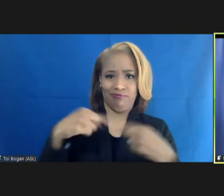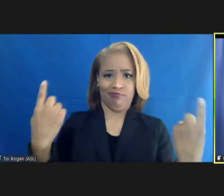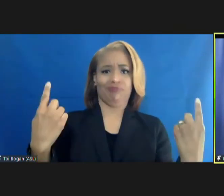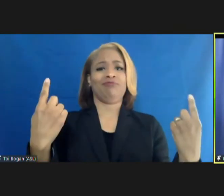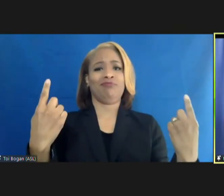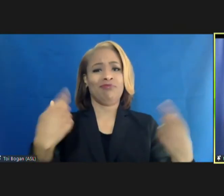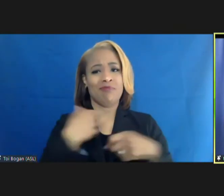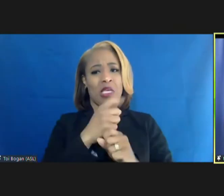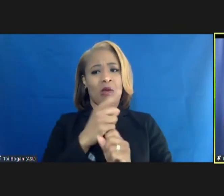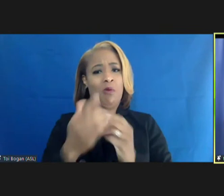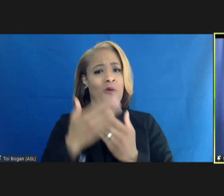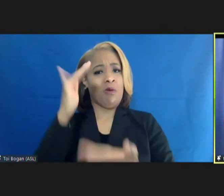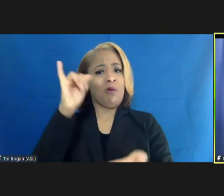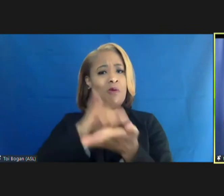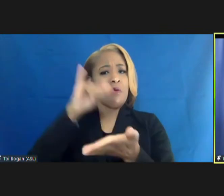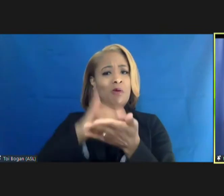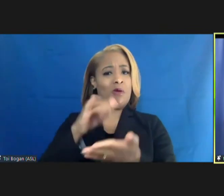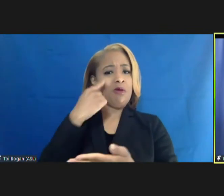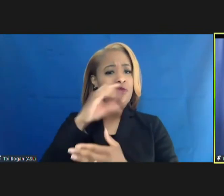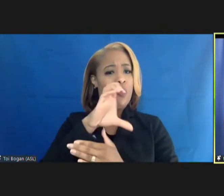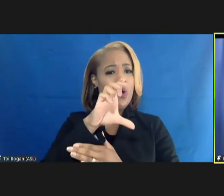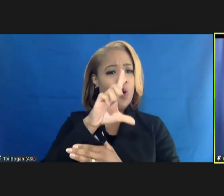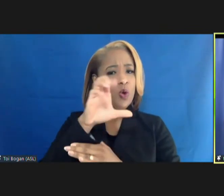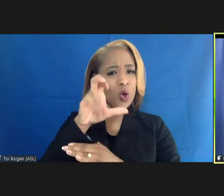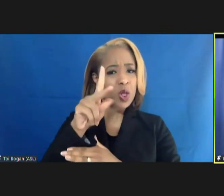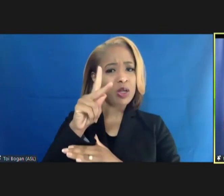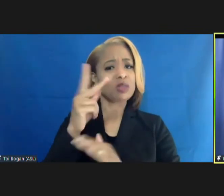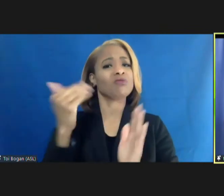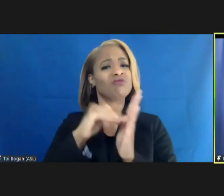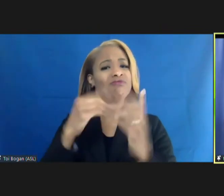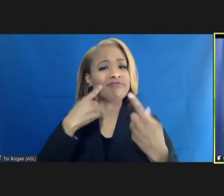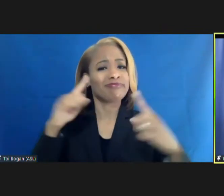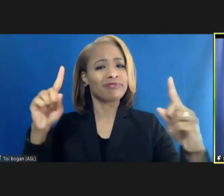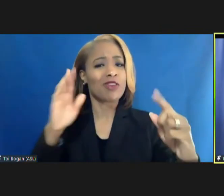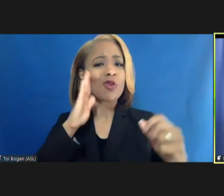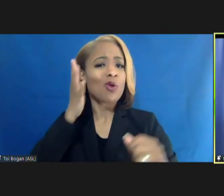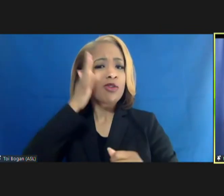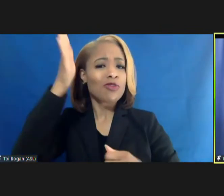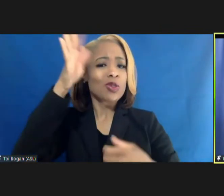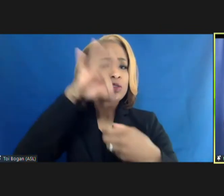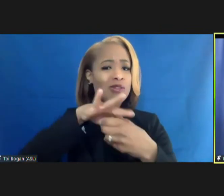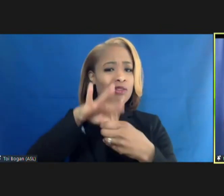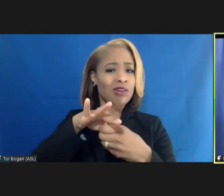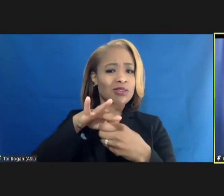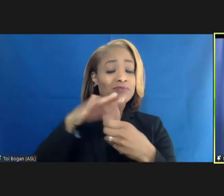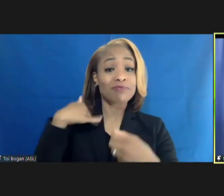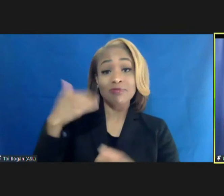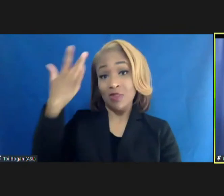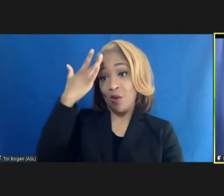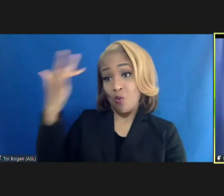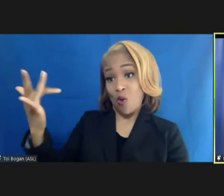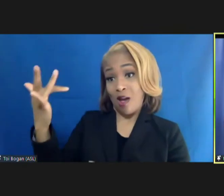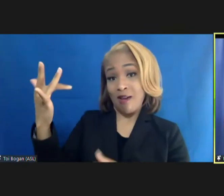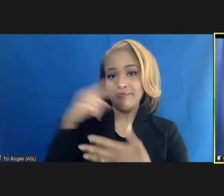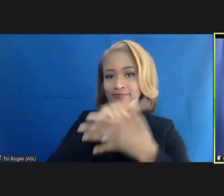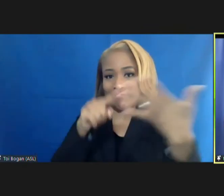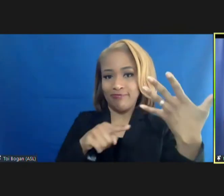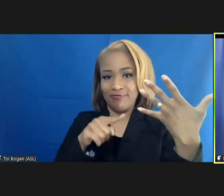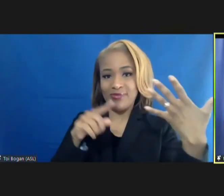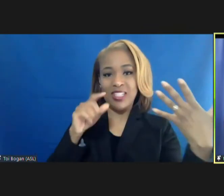impossible for our clerks to repeat that success in future elections. Why? Here's some reasons. Senate